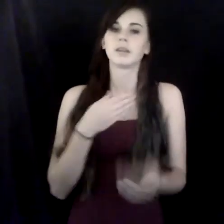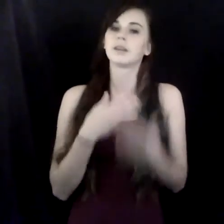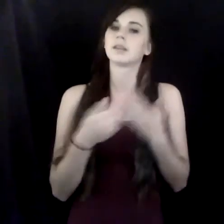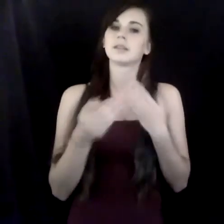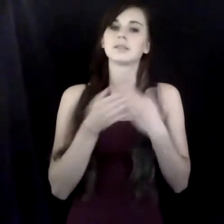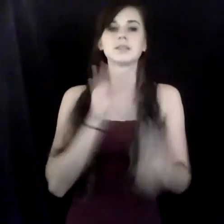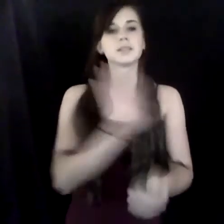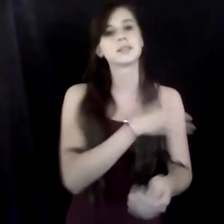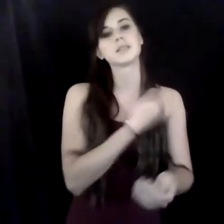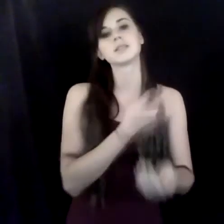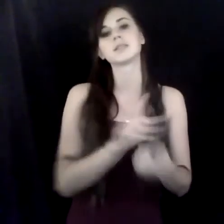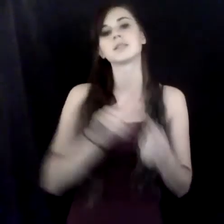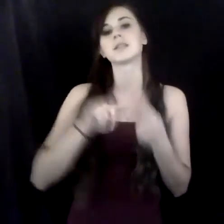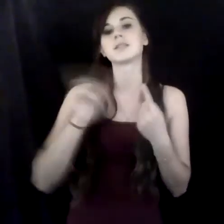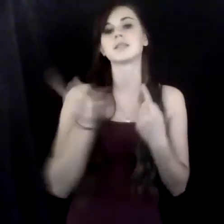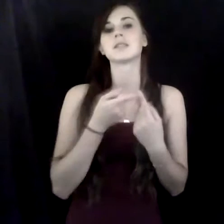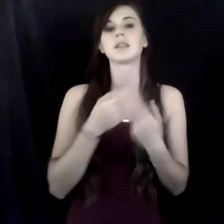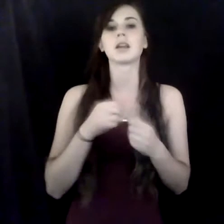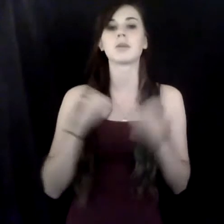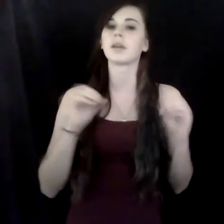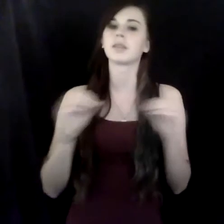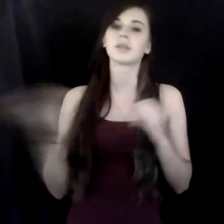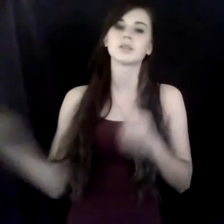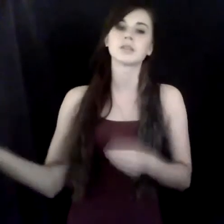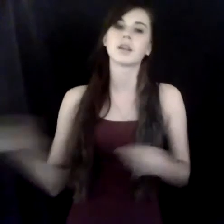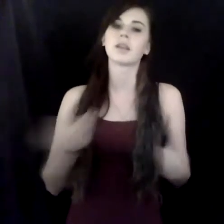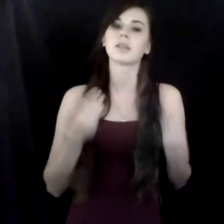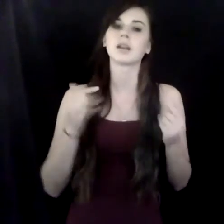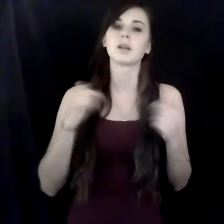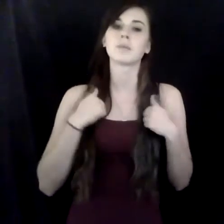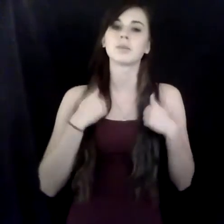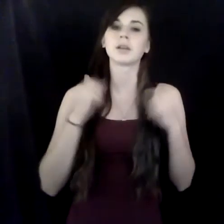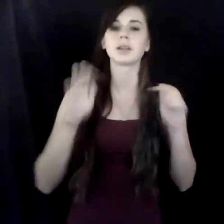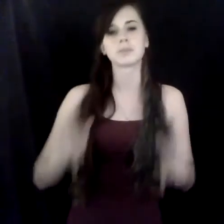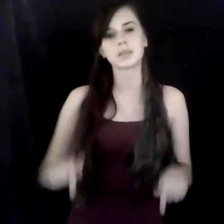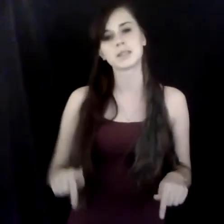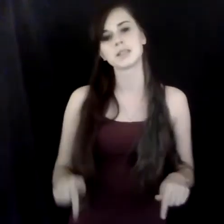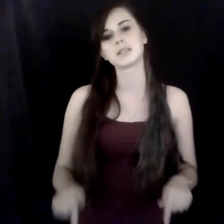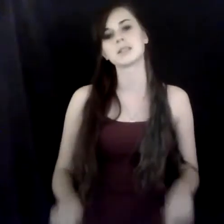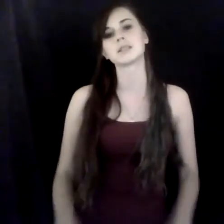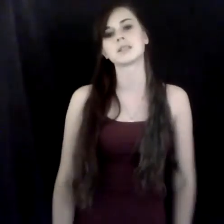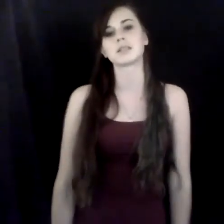It's easy to say when there's nothing to bring me down